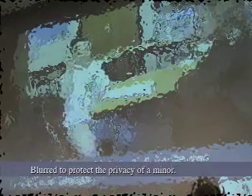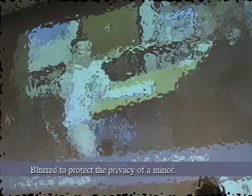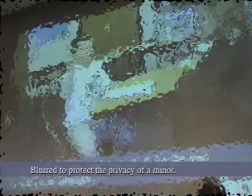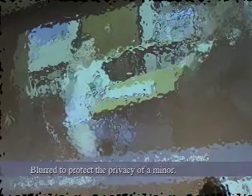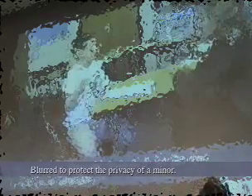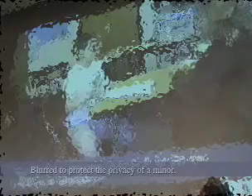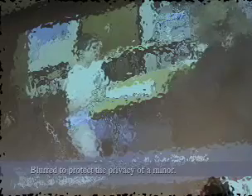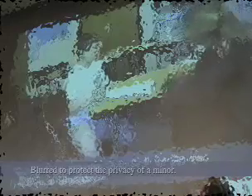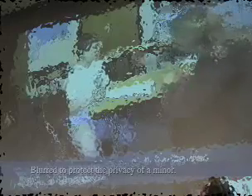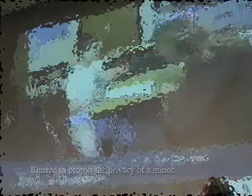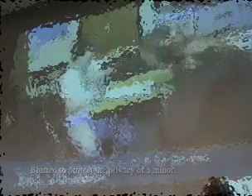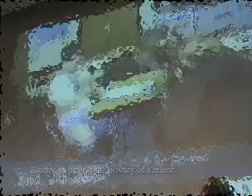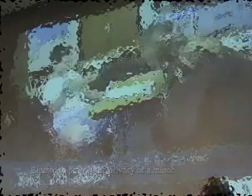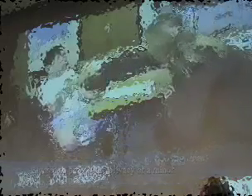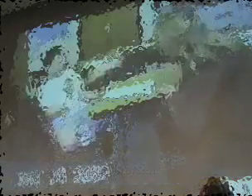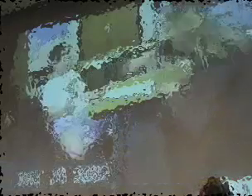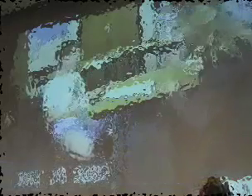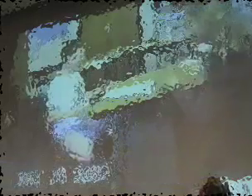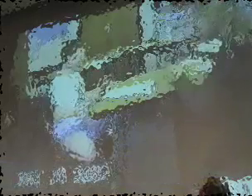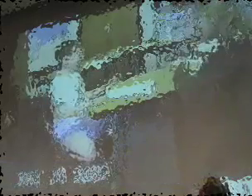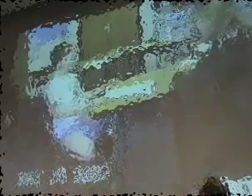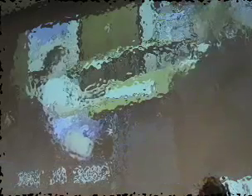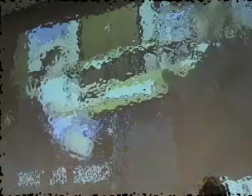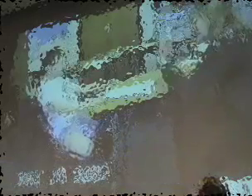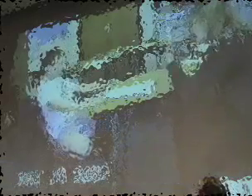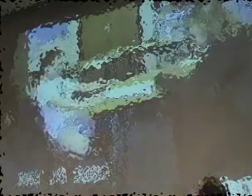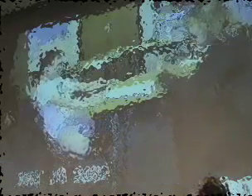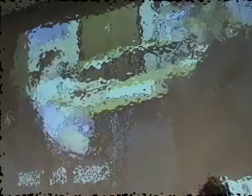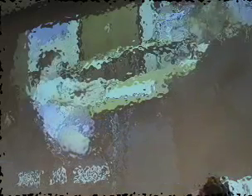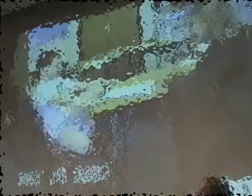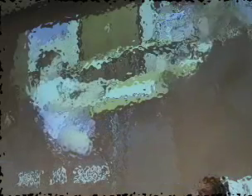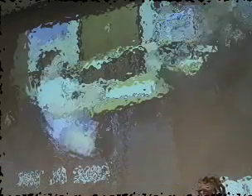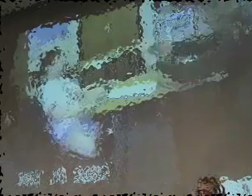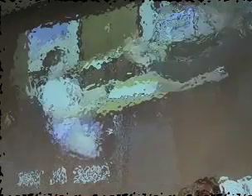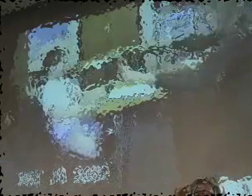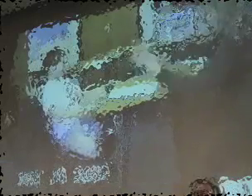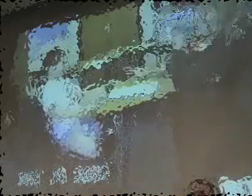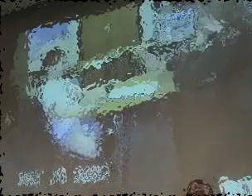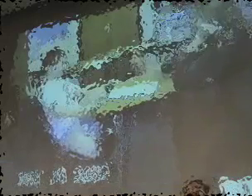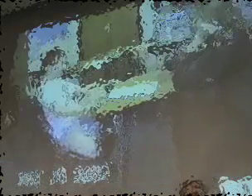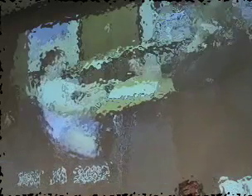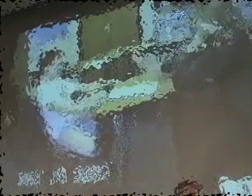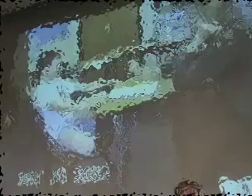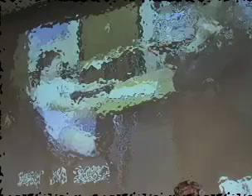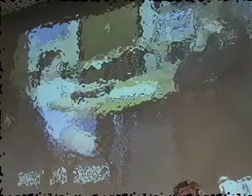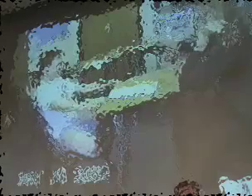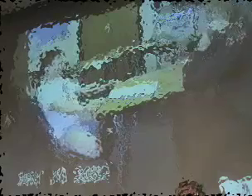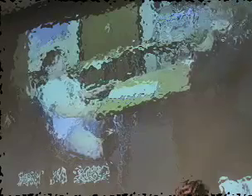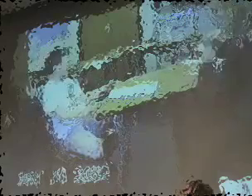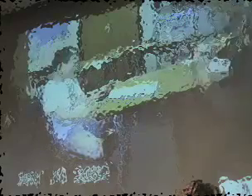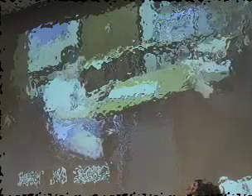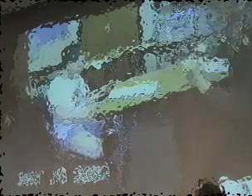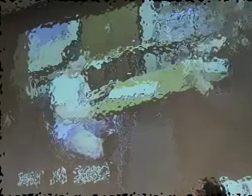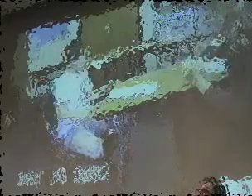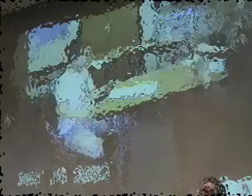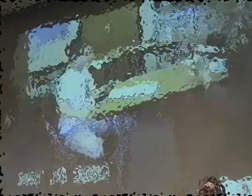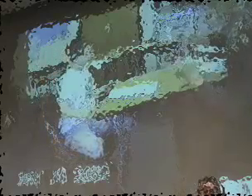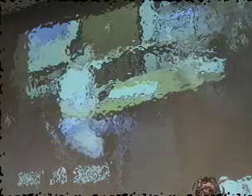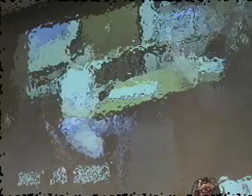plane ride. Okay, not supposed to hit kids. I can't slow this down enough to show you what he did in American Sign